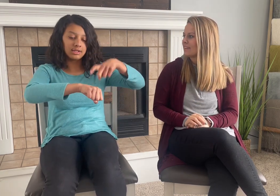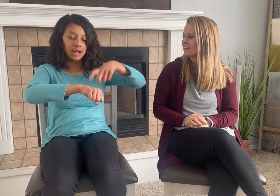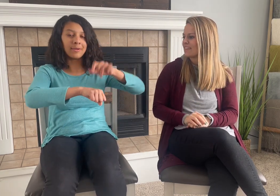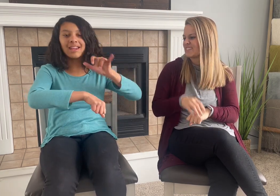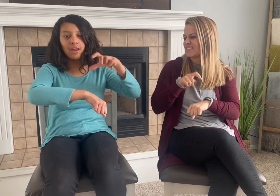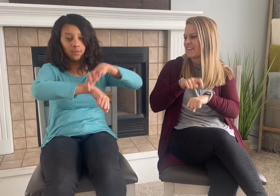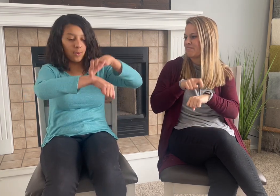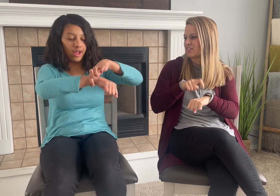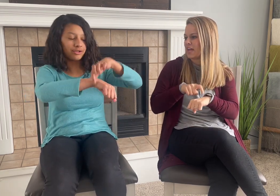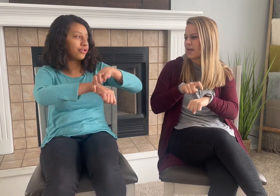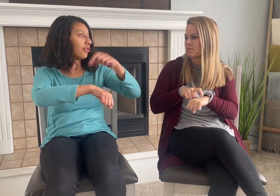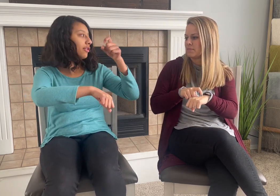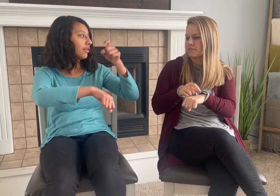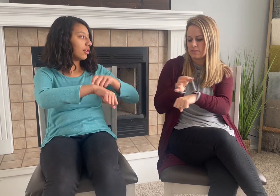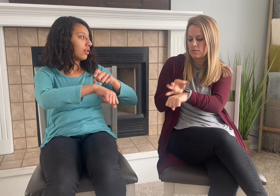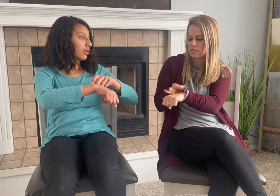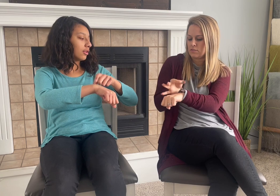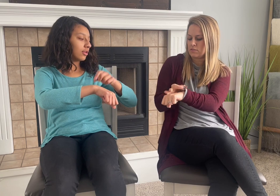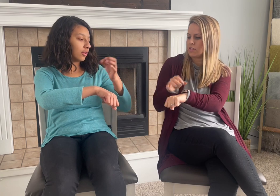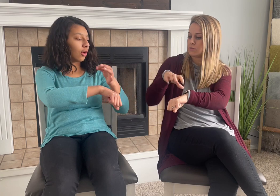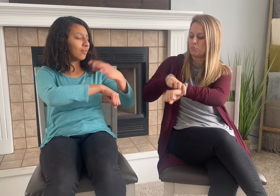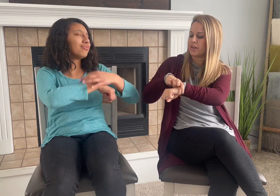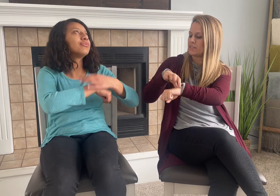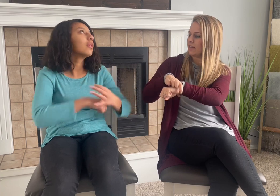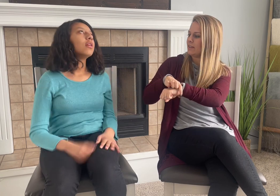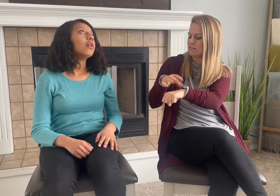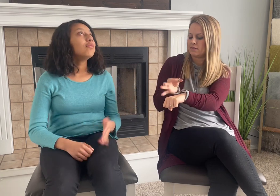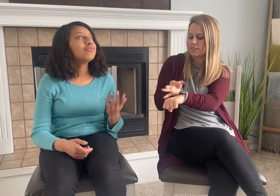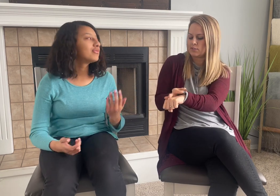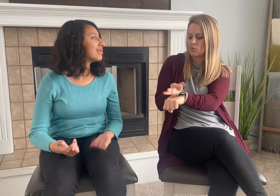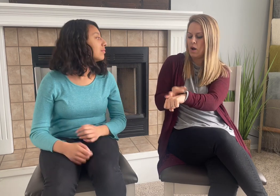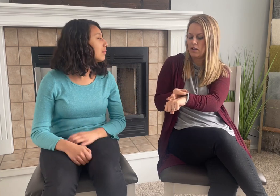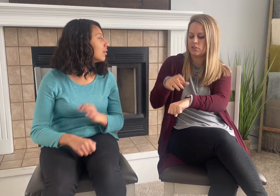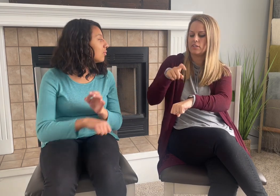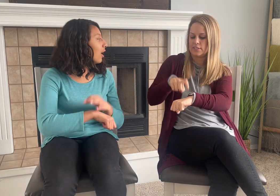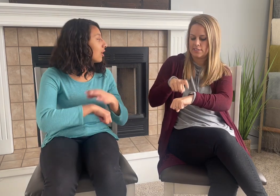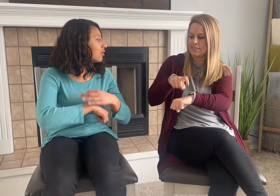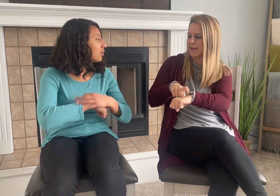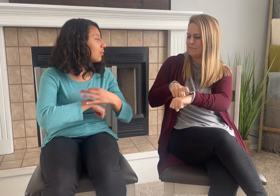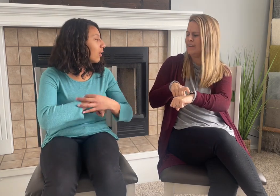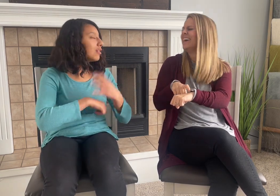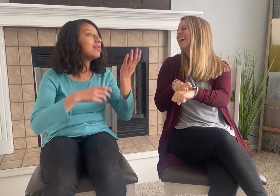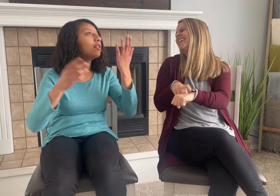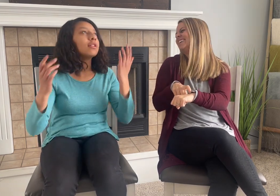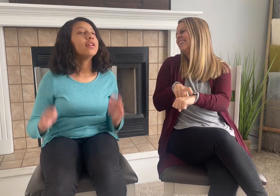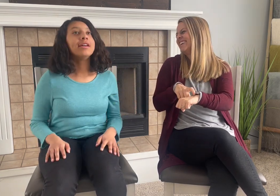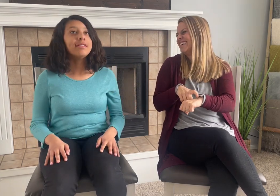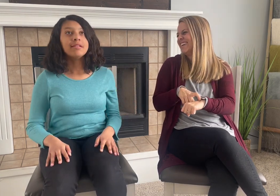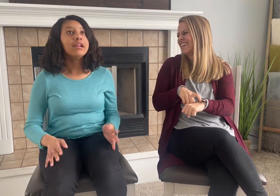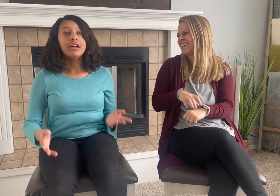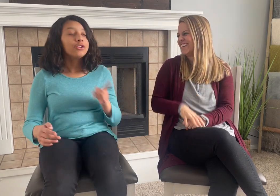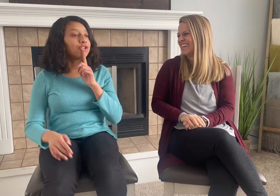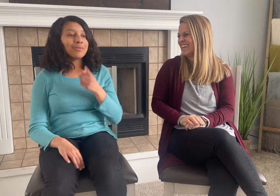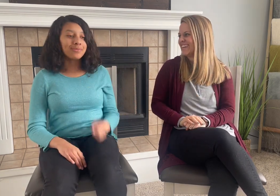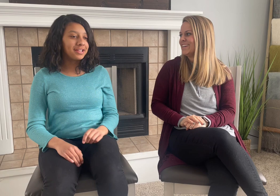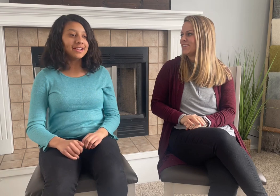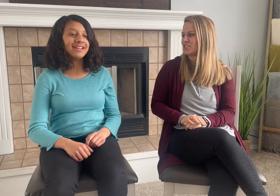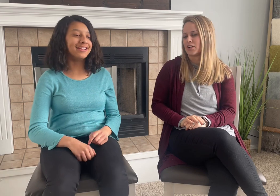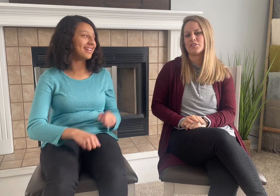And this is the same for time that this is, that's bracelet. This is watch. This is time. Sure. Sure.